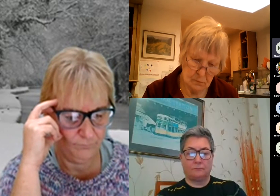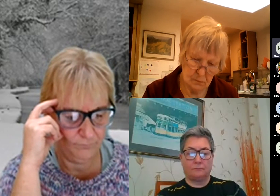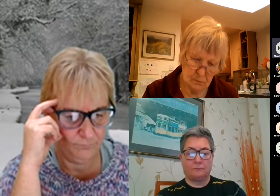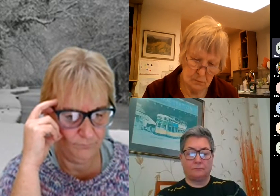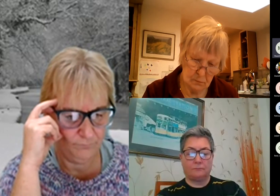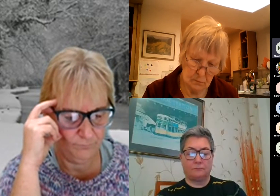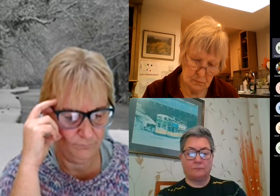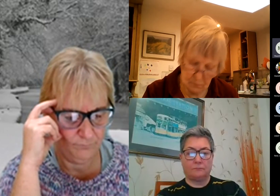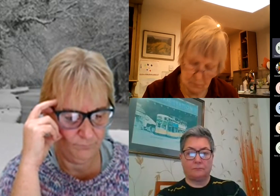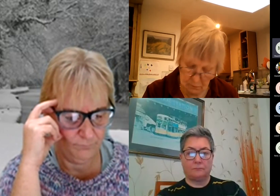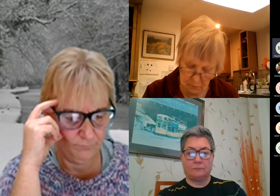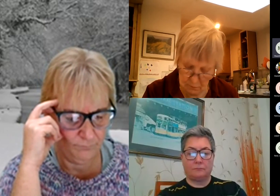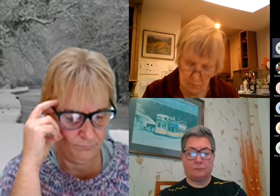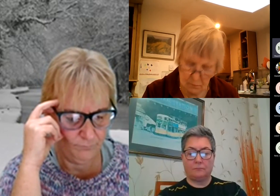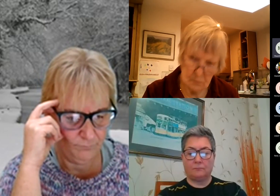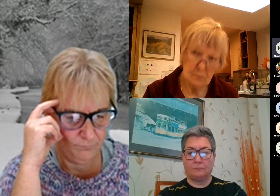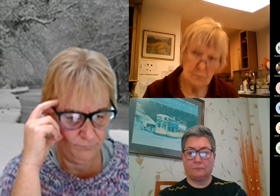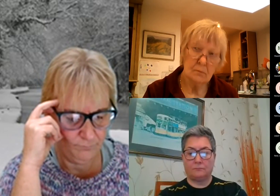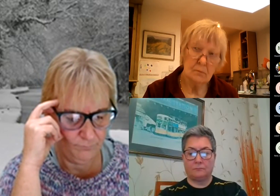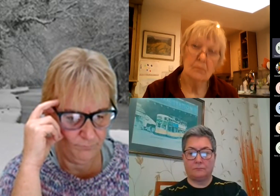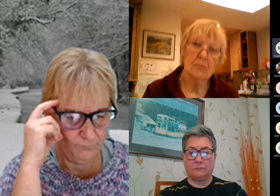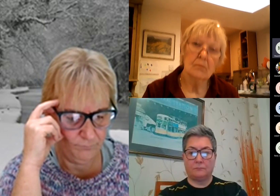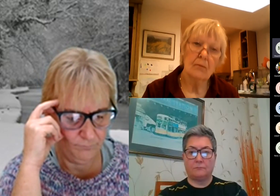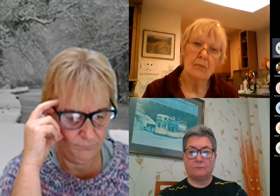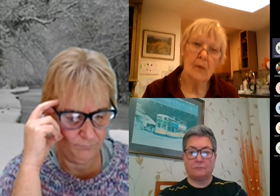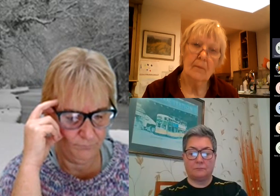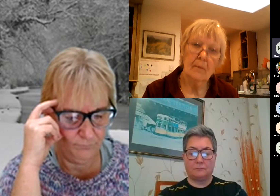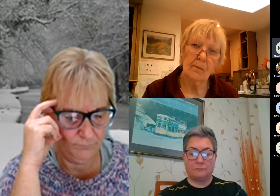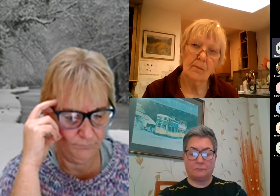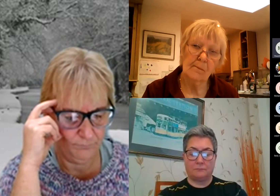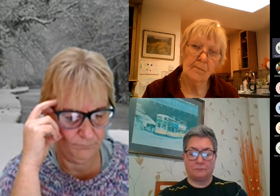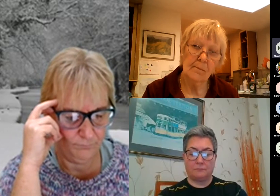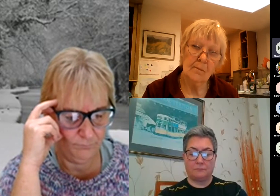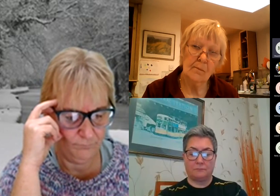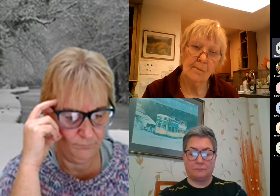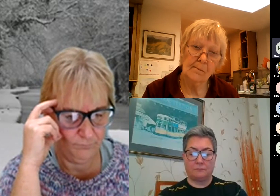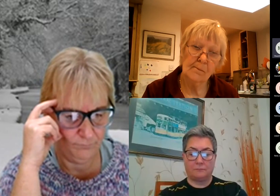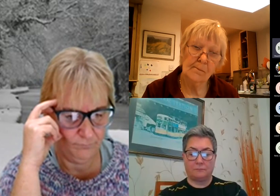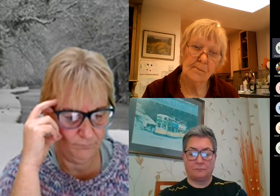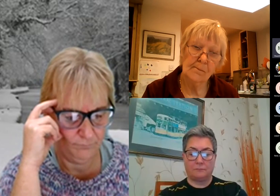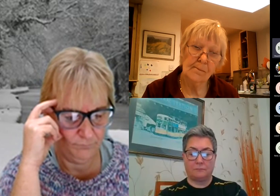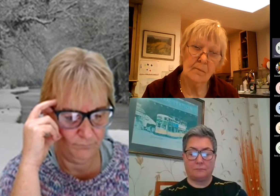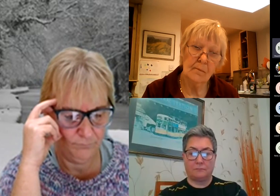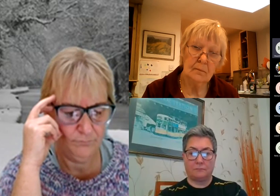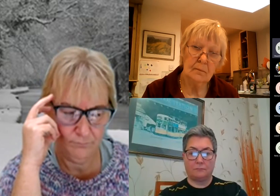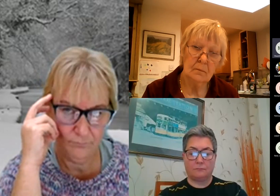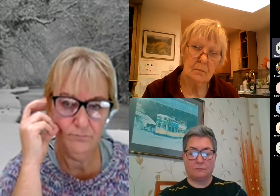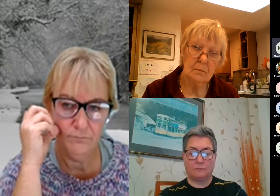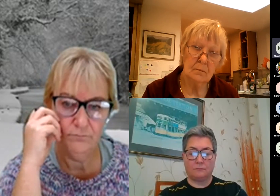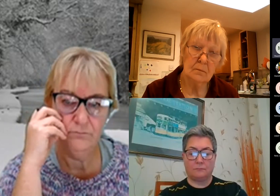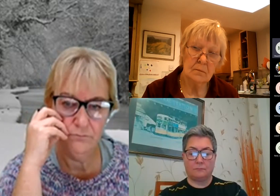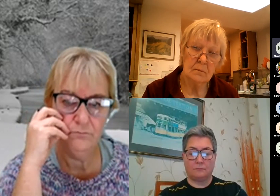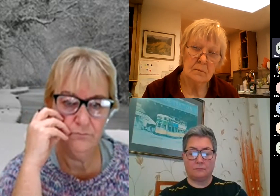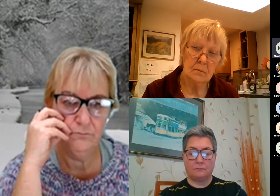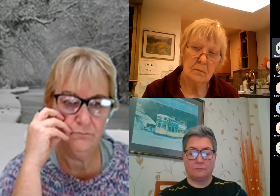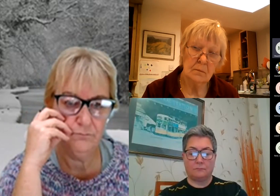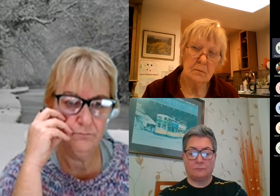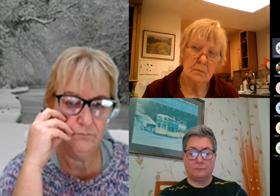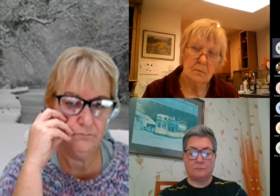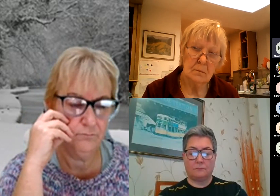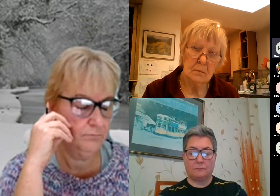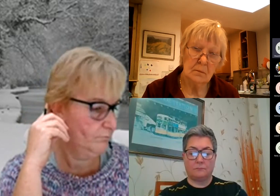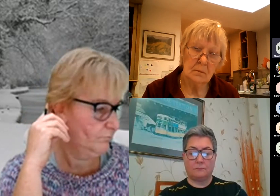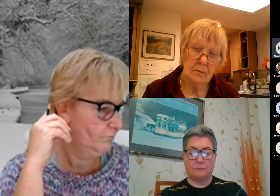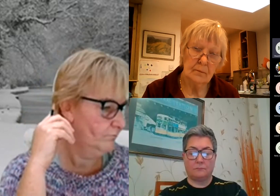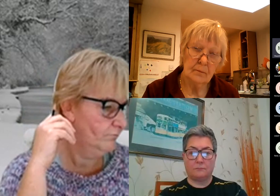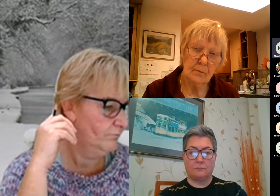or speaking to somebody like me about what they're objecting to and seeing if we can come up with a